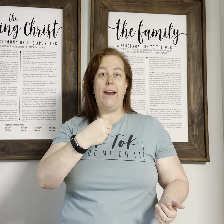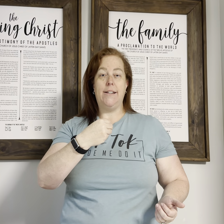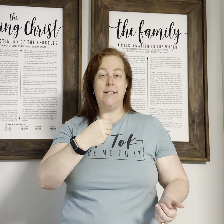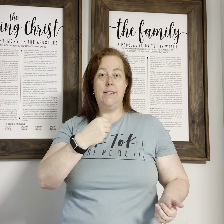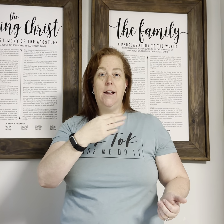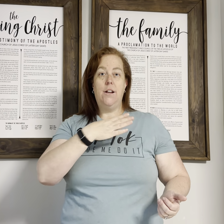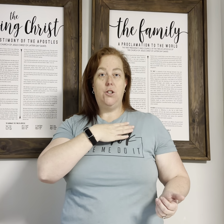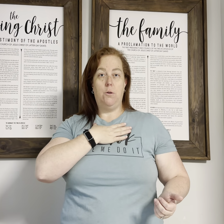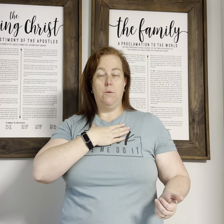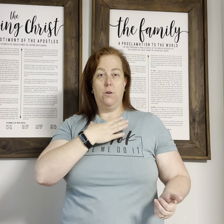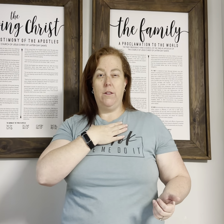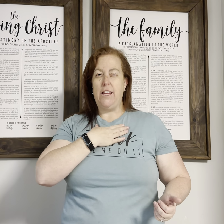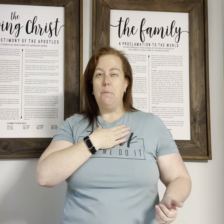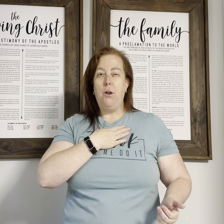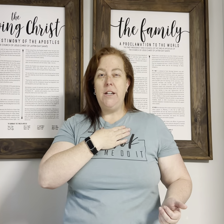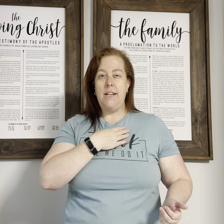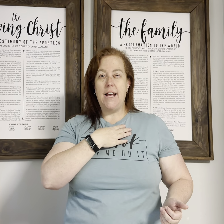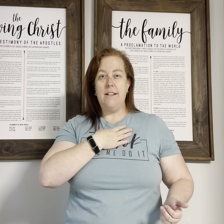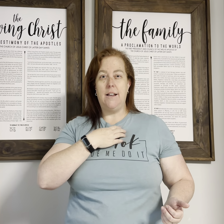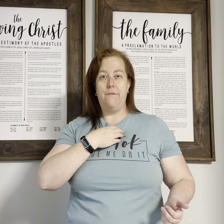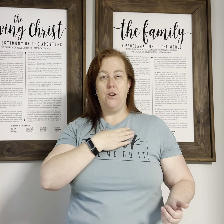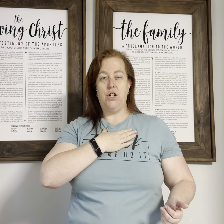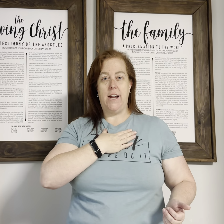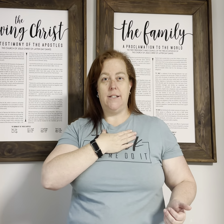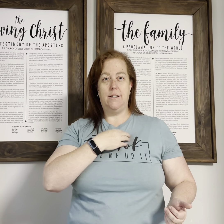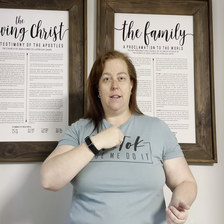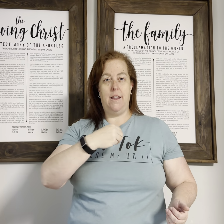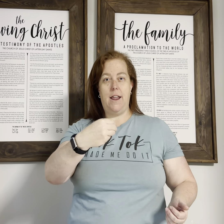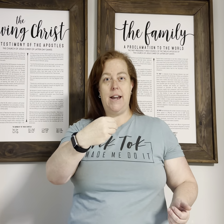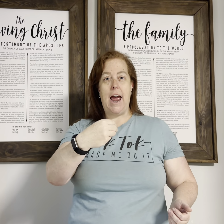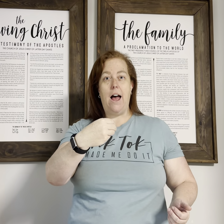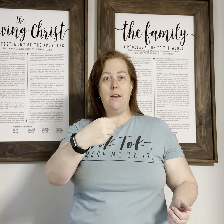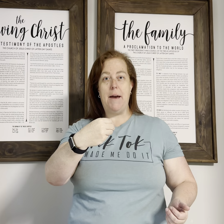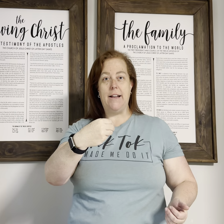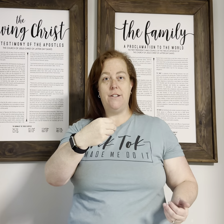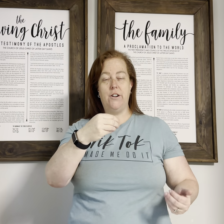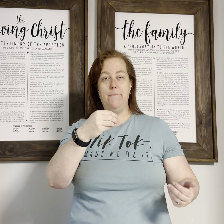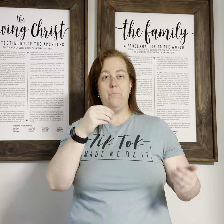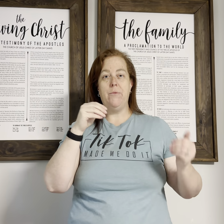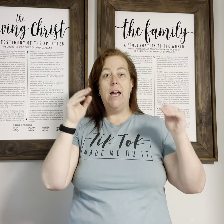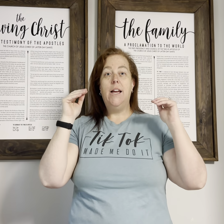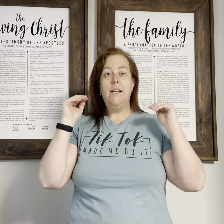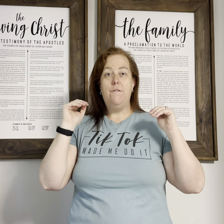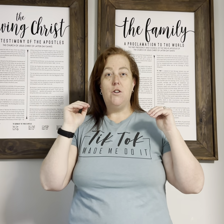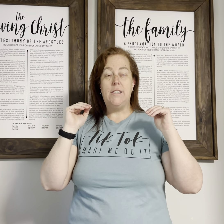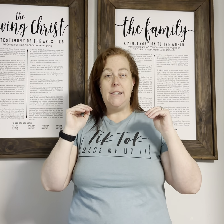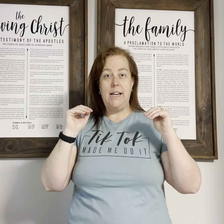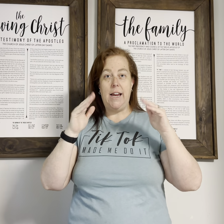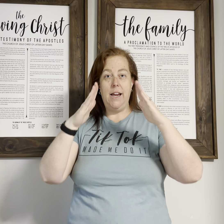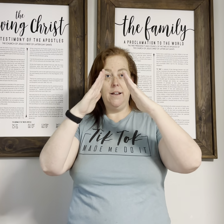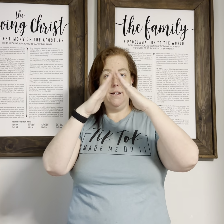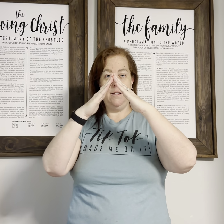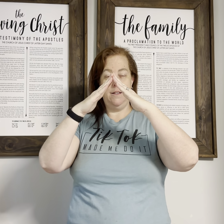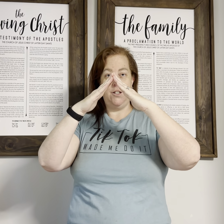white. So like you're pulling a necklace off your chest. Thine alabaster for city. This is